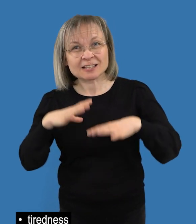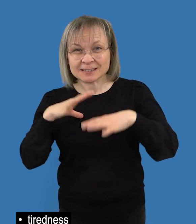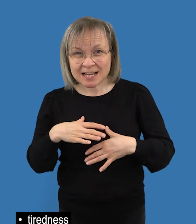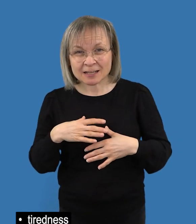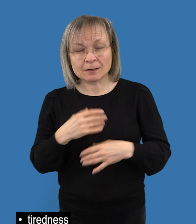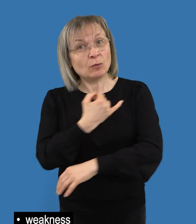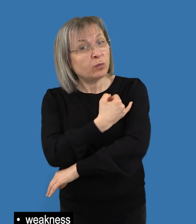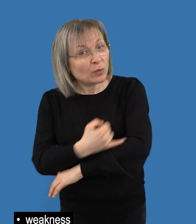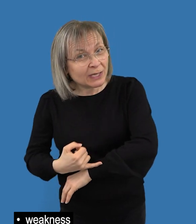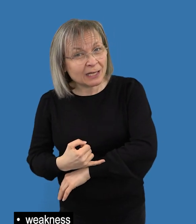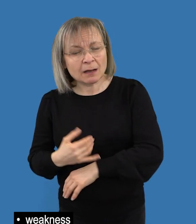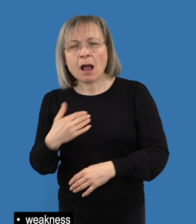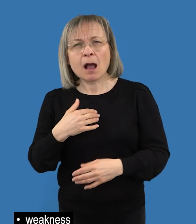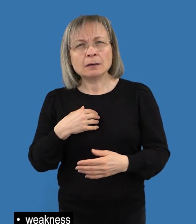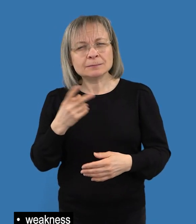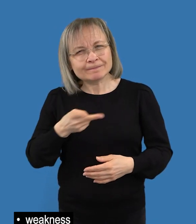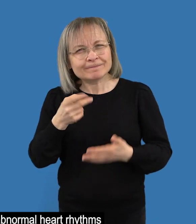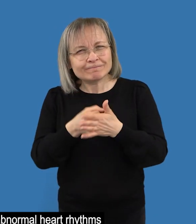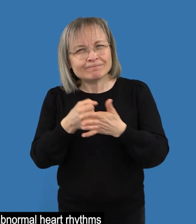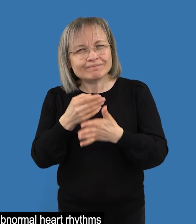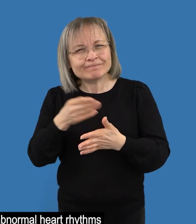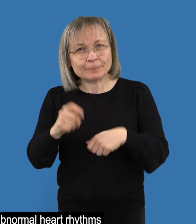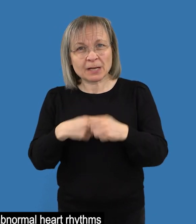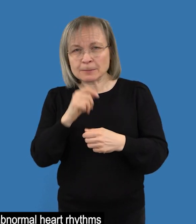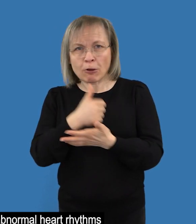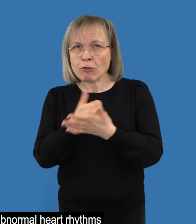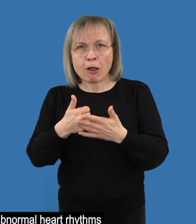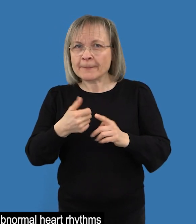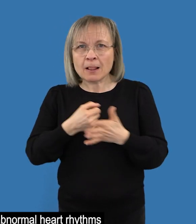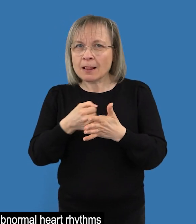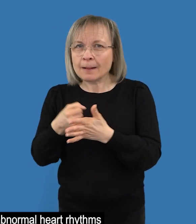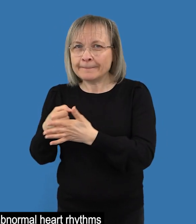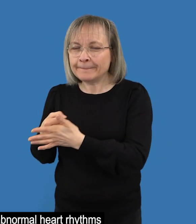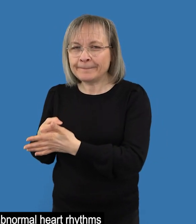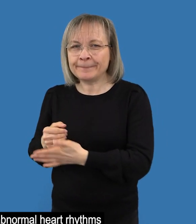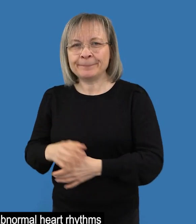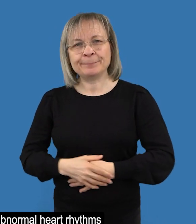tiredness, weakness, abnormal heart rhythms,